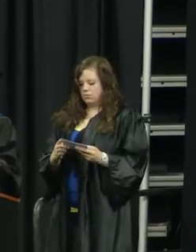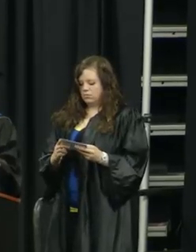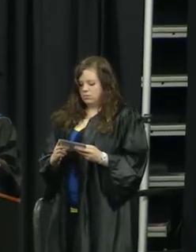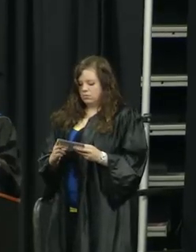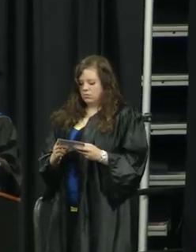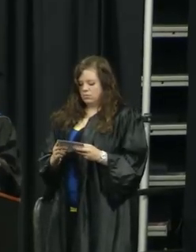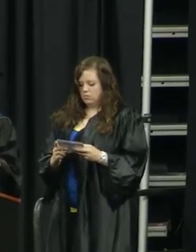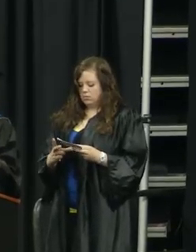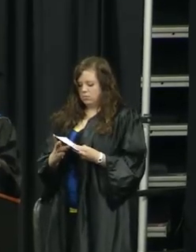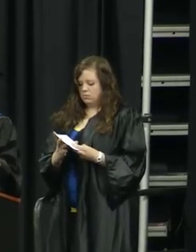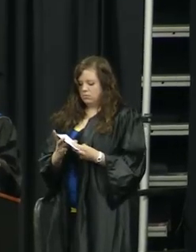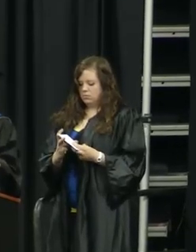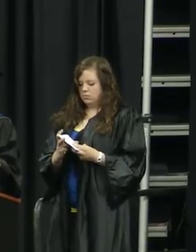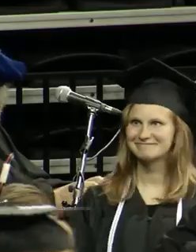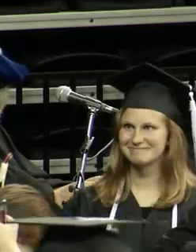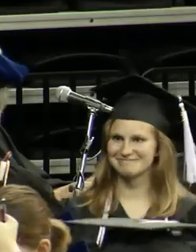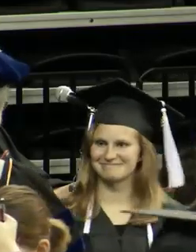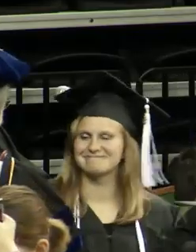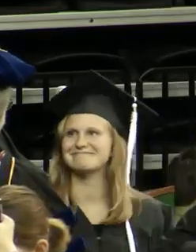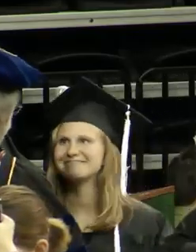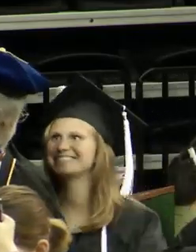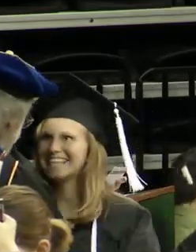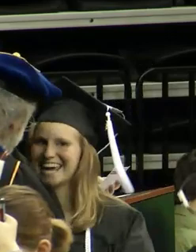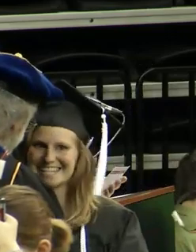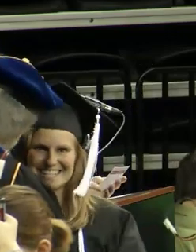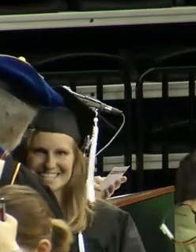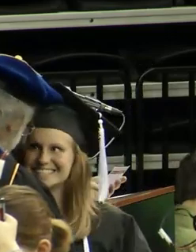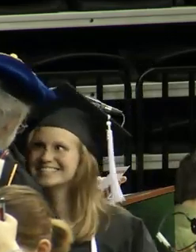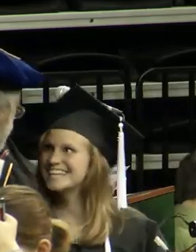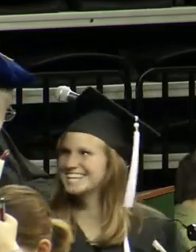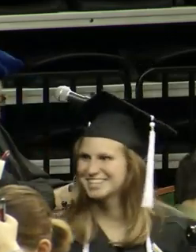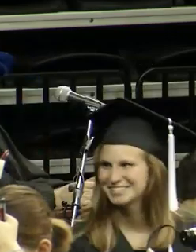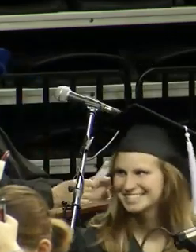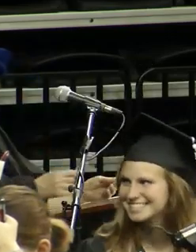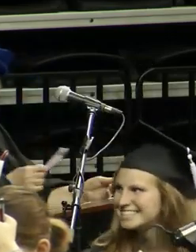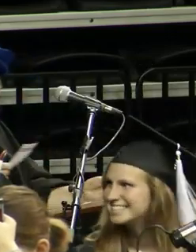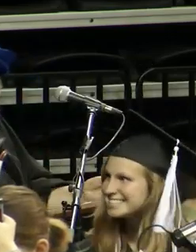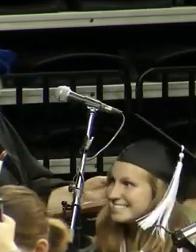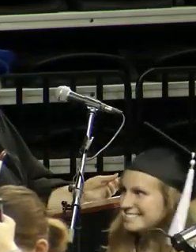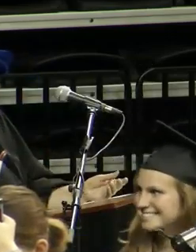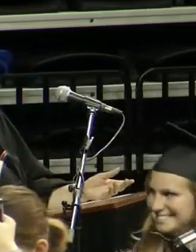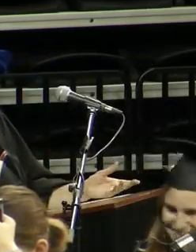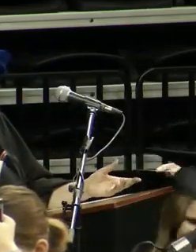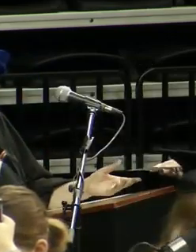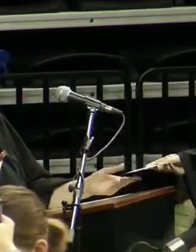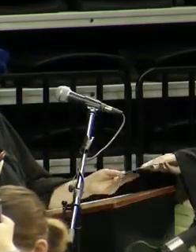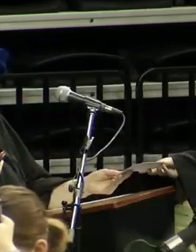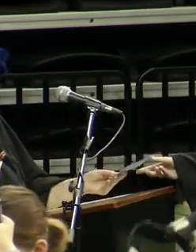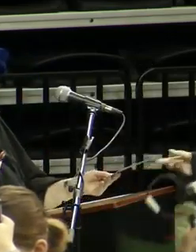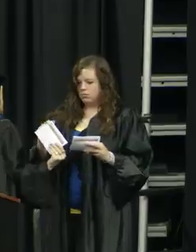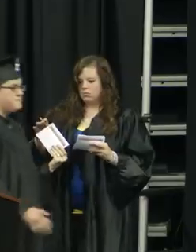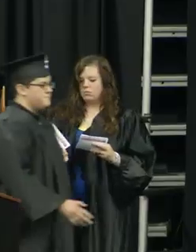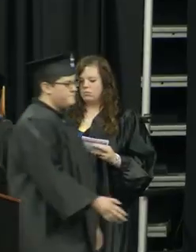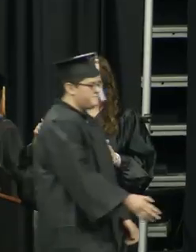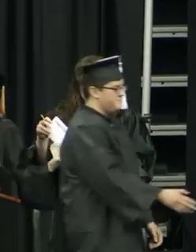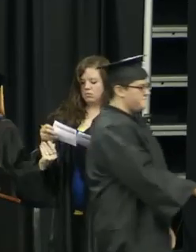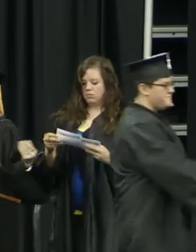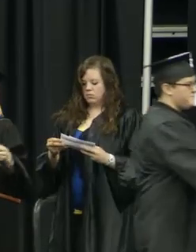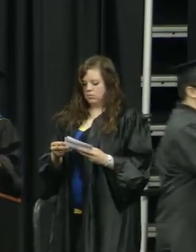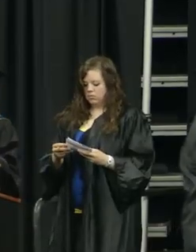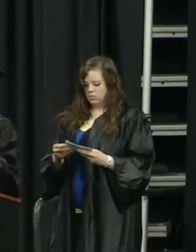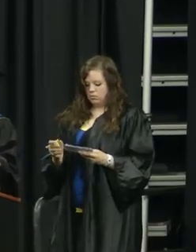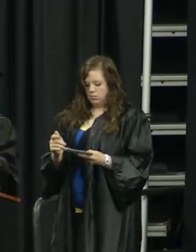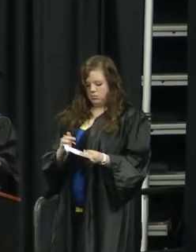Katie Prisky, honors in English with high distinction. Mel Ewald.